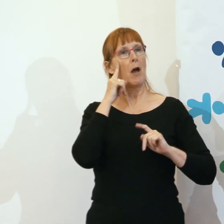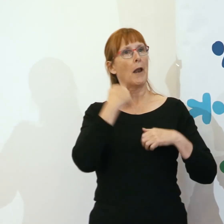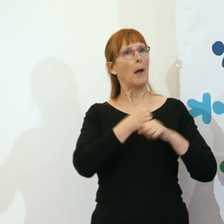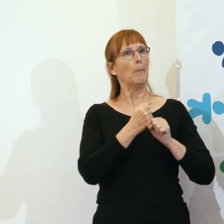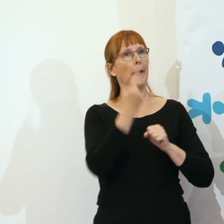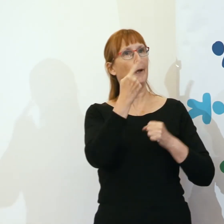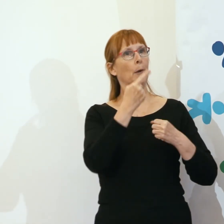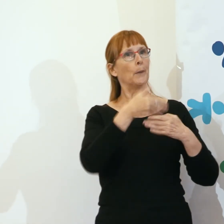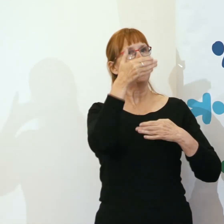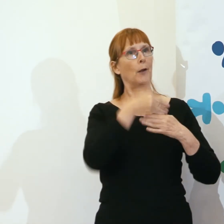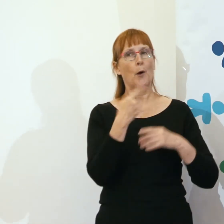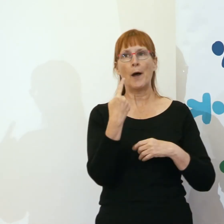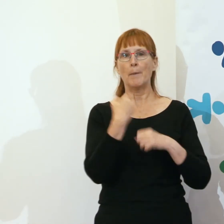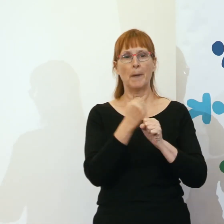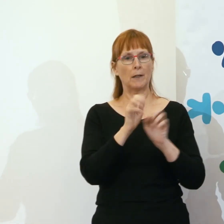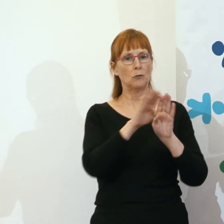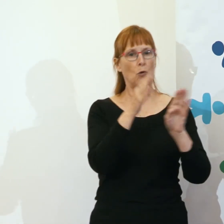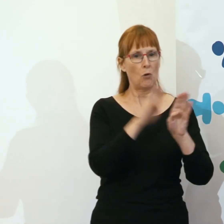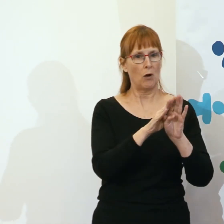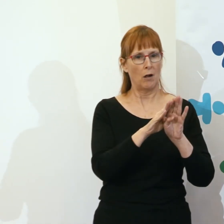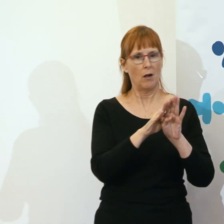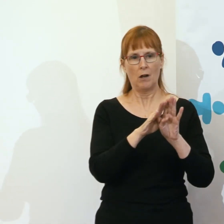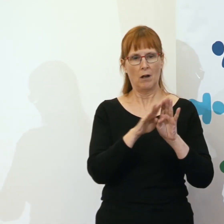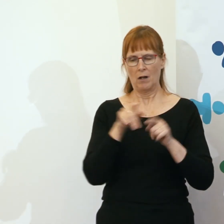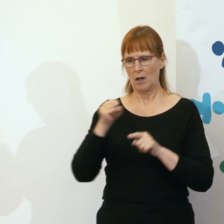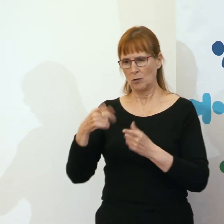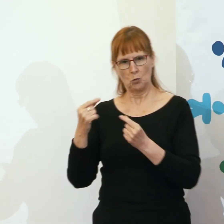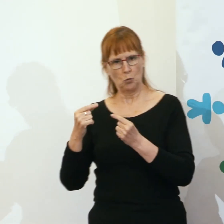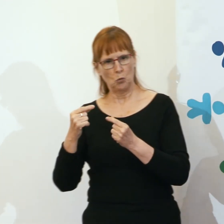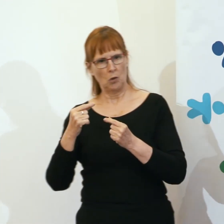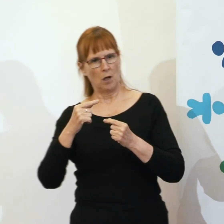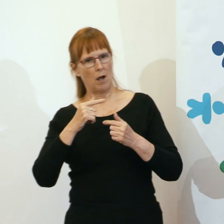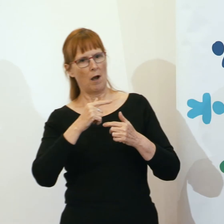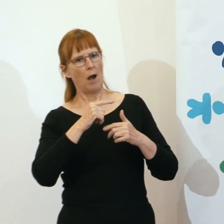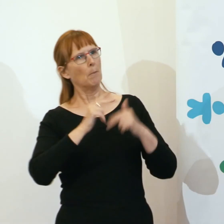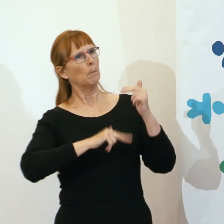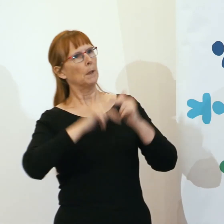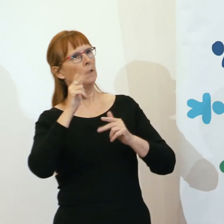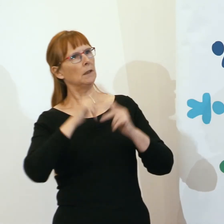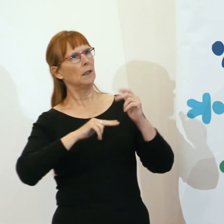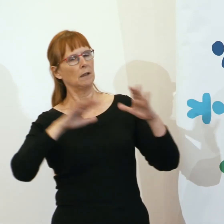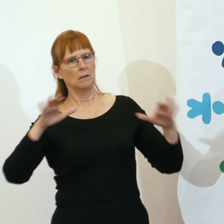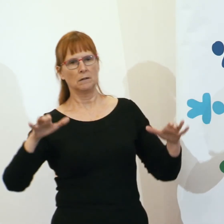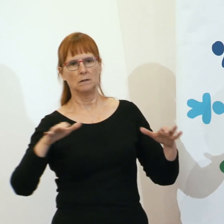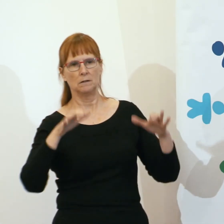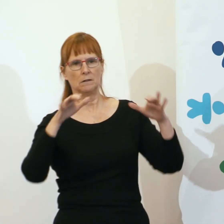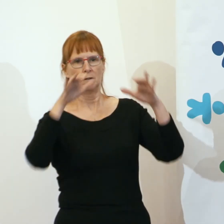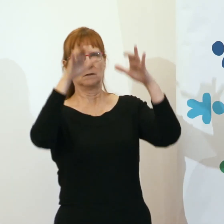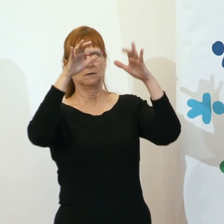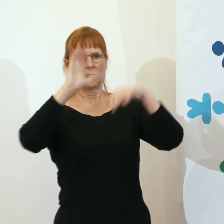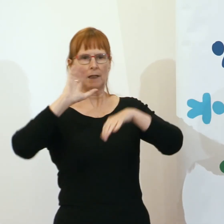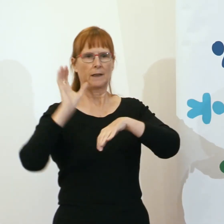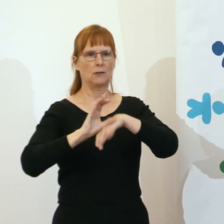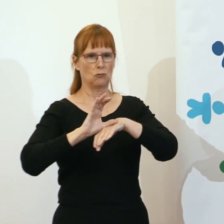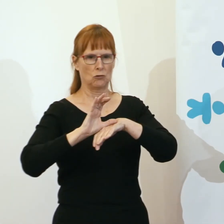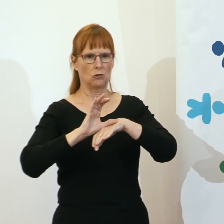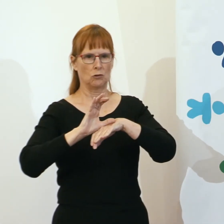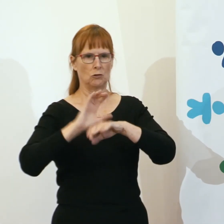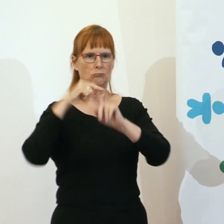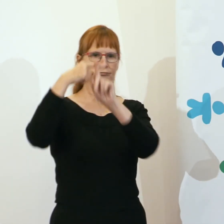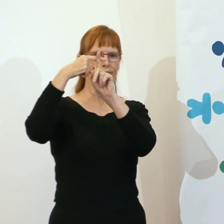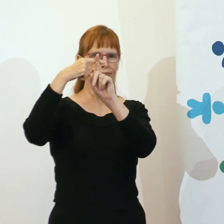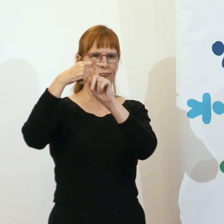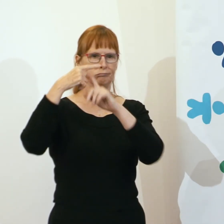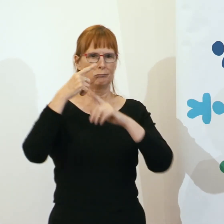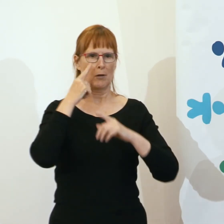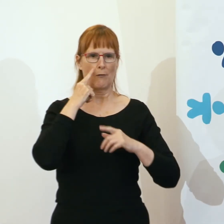task, you are building something much greater. You are building a cathedral of belonging